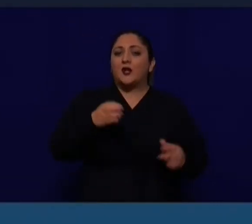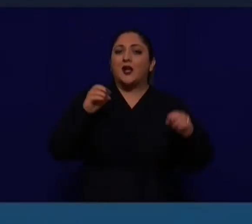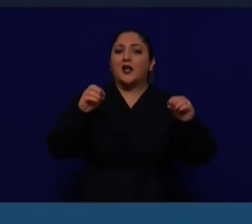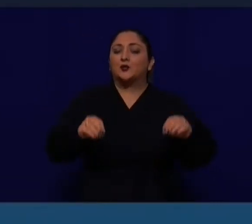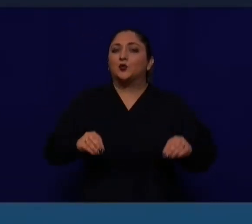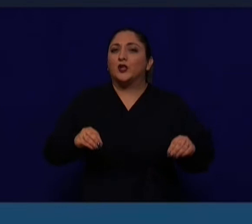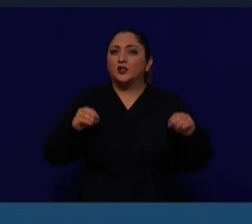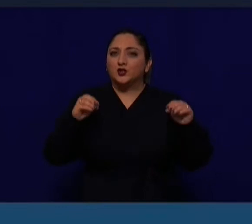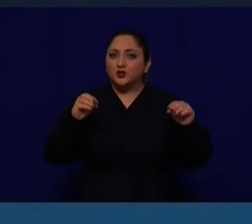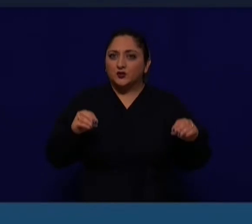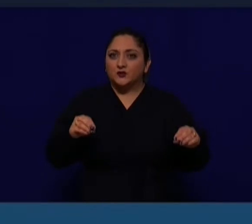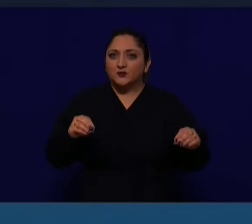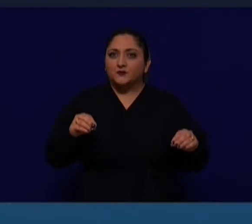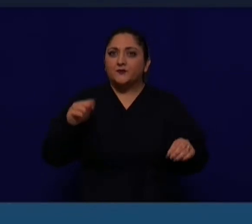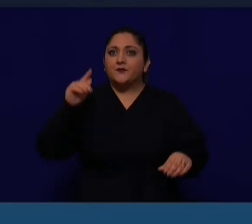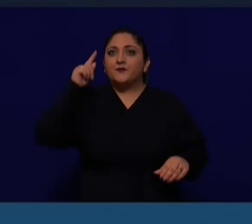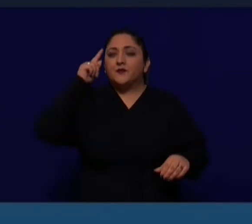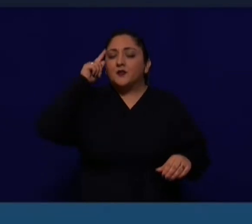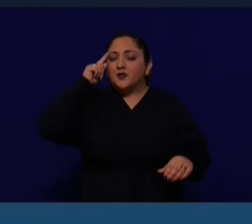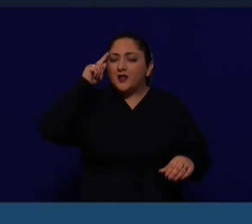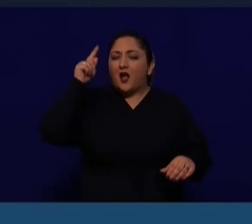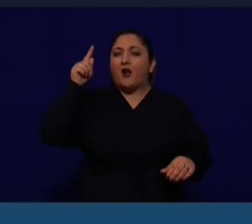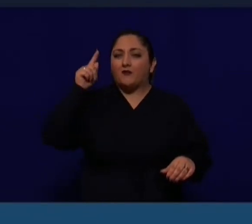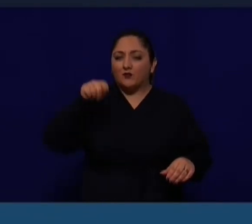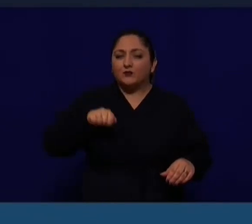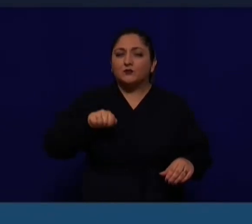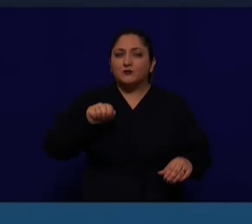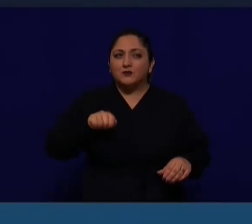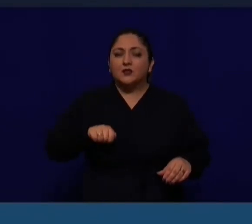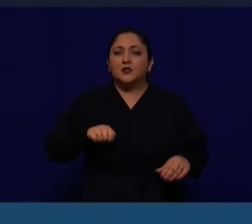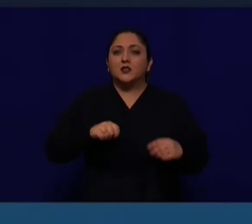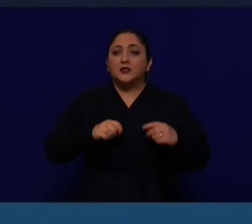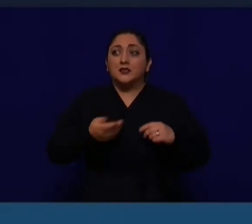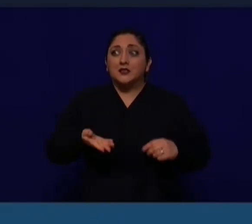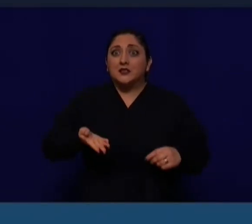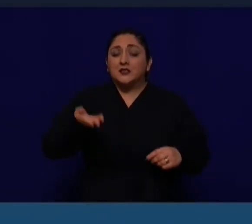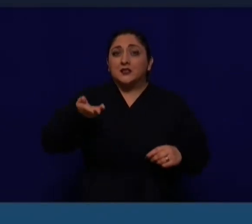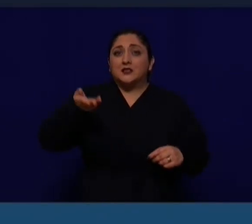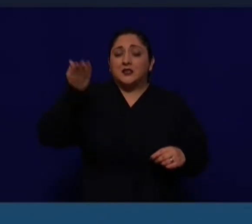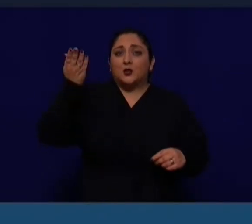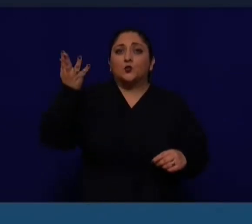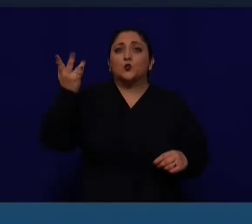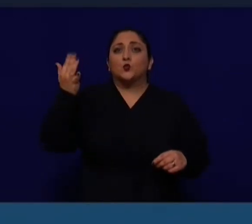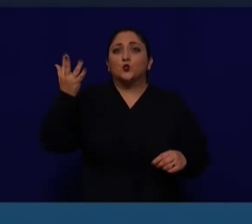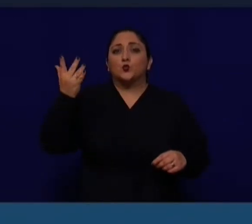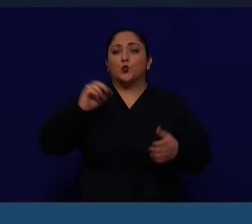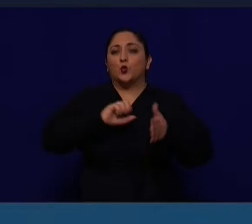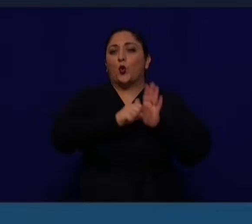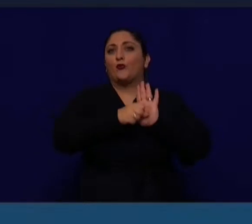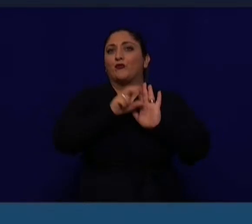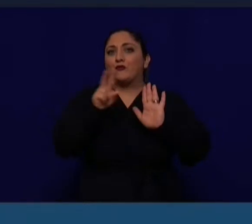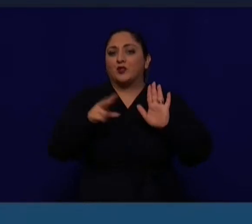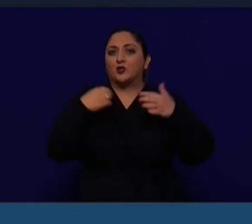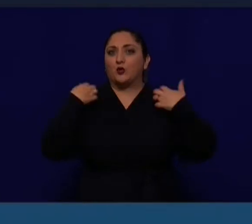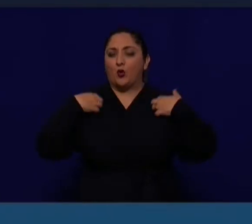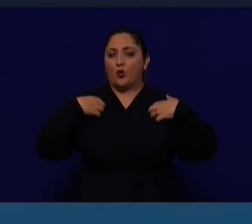l-edukazzjoni. Nafu kif spjegajtilna tajjeb inti illi żdiedu l-ammonti. Nafu wkoll li